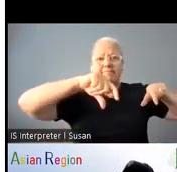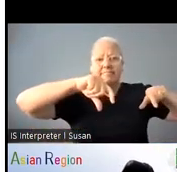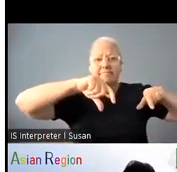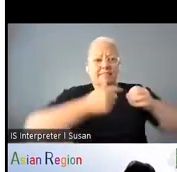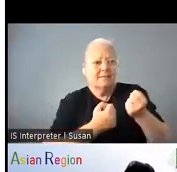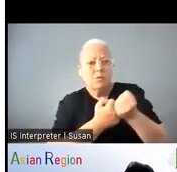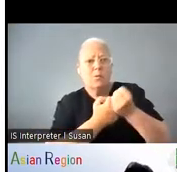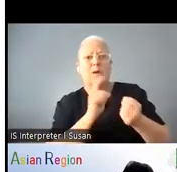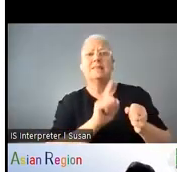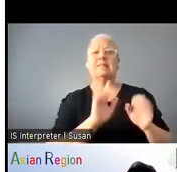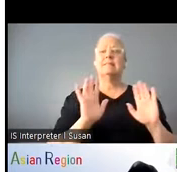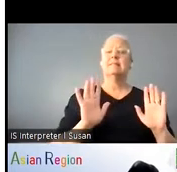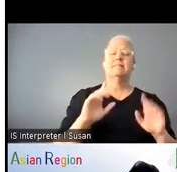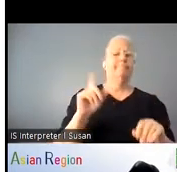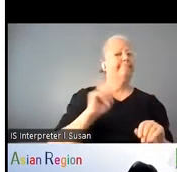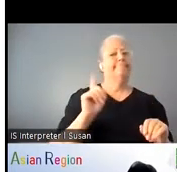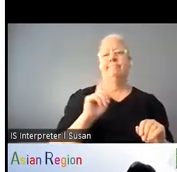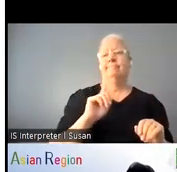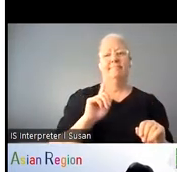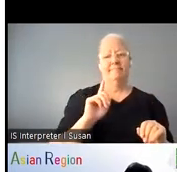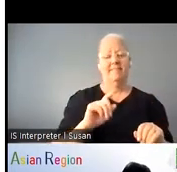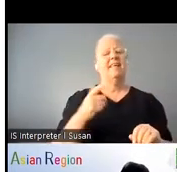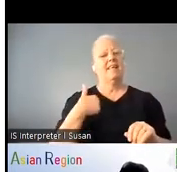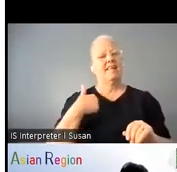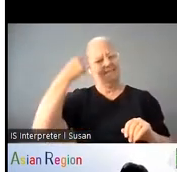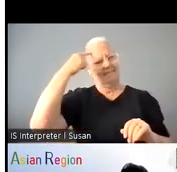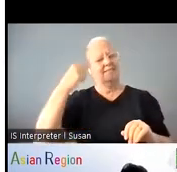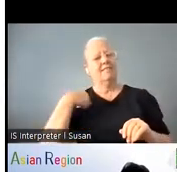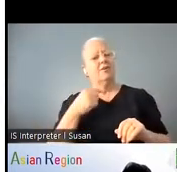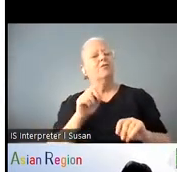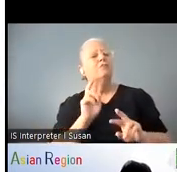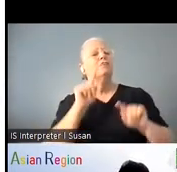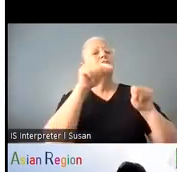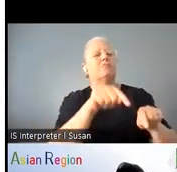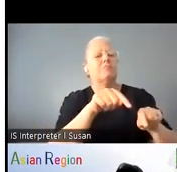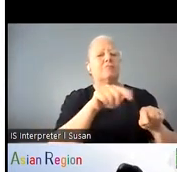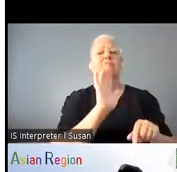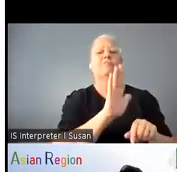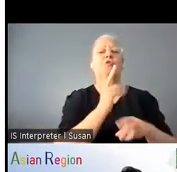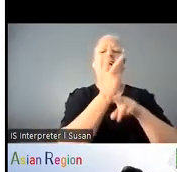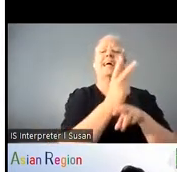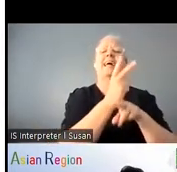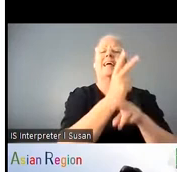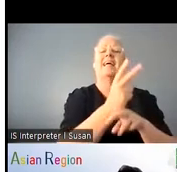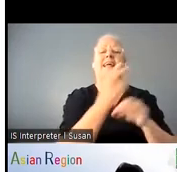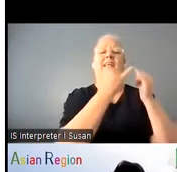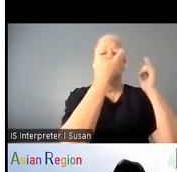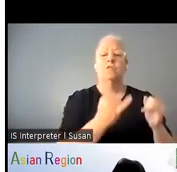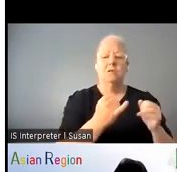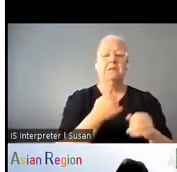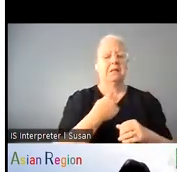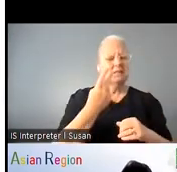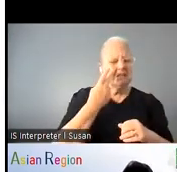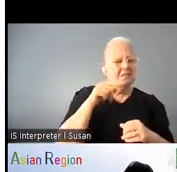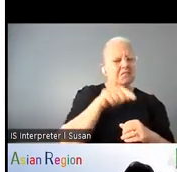got the information when I visited a social care institution last year. I can see some blood in their